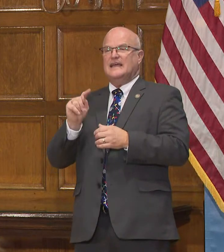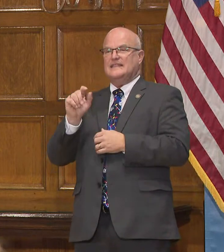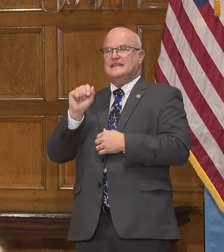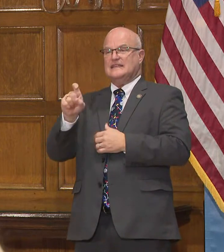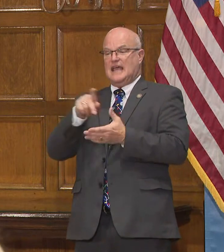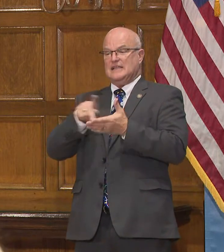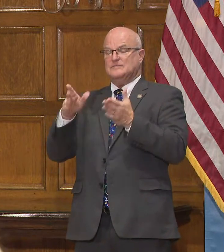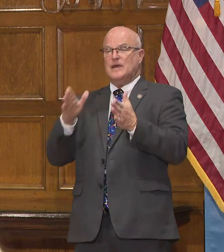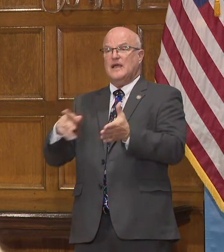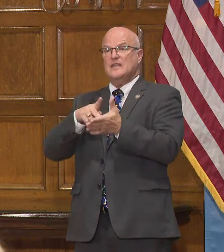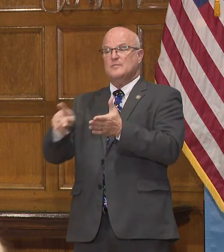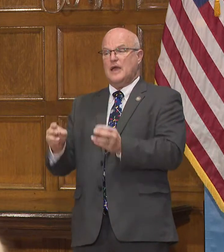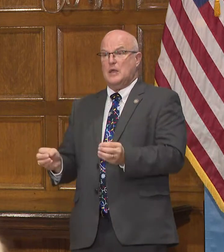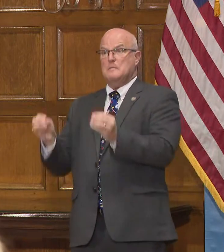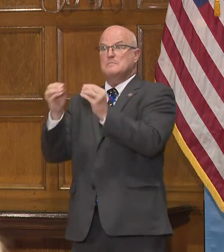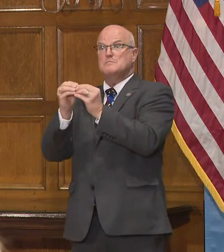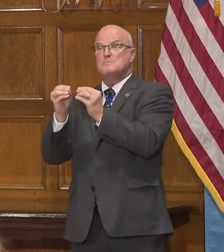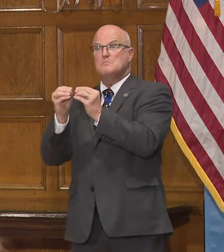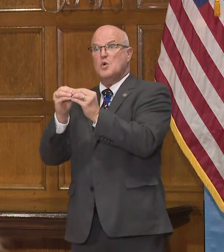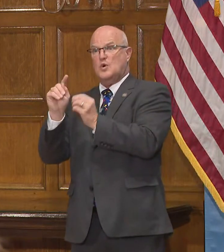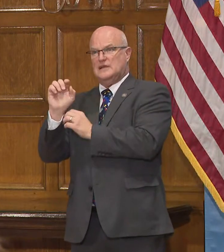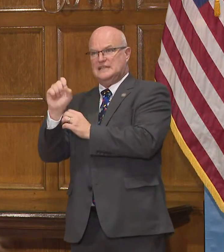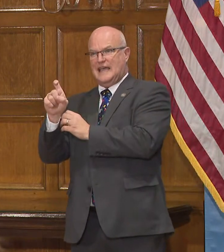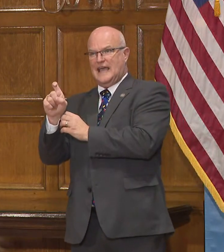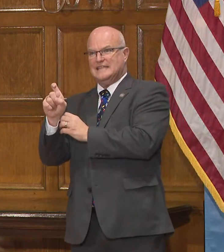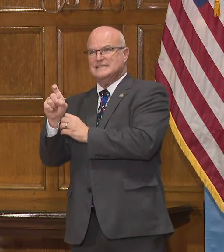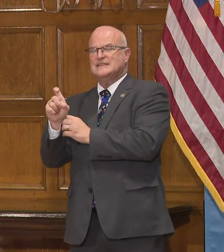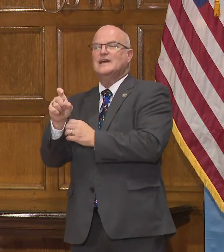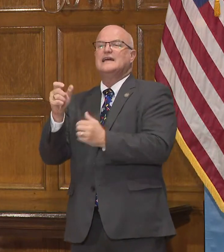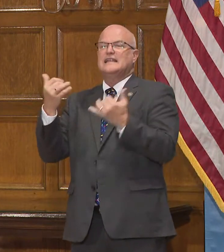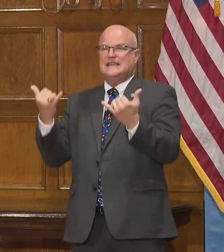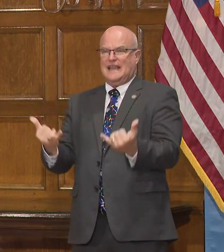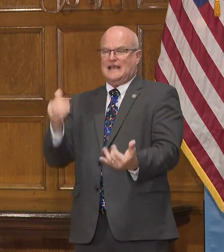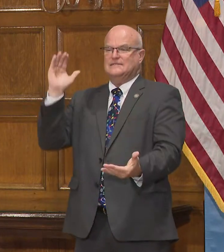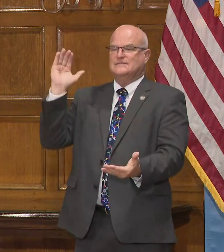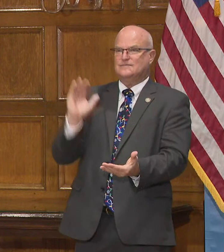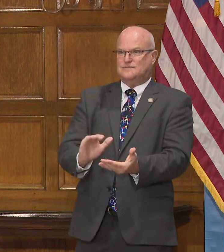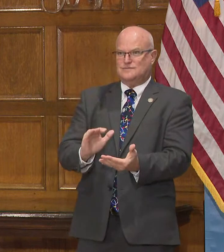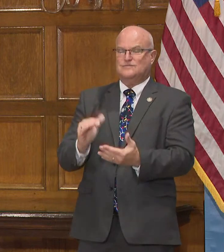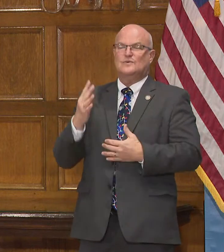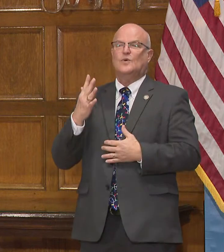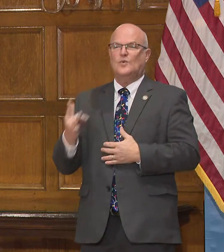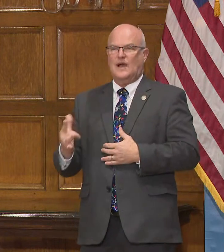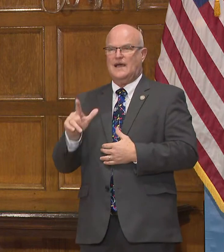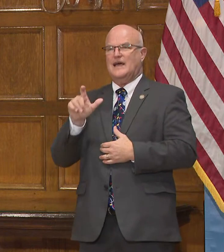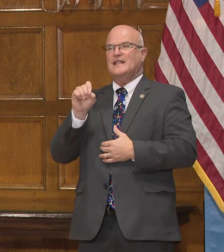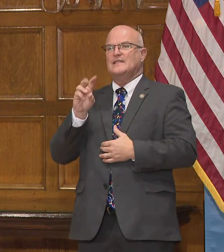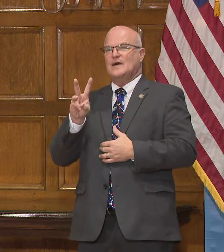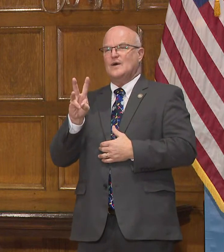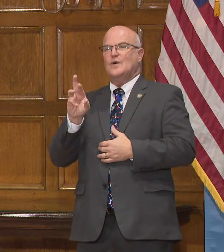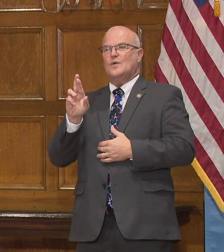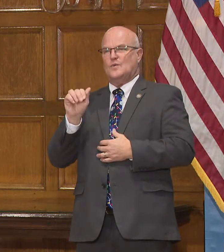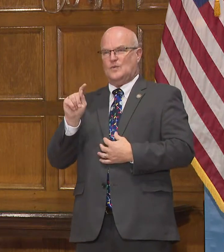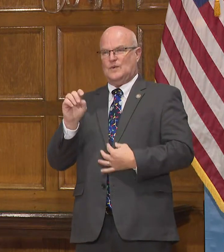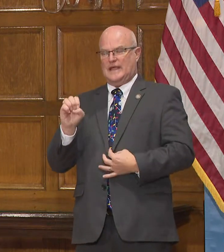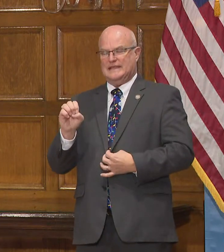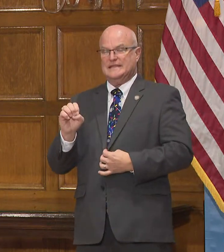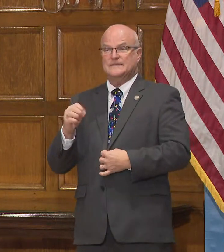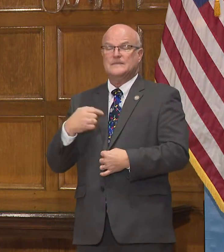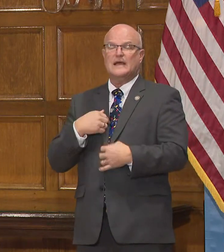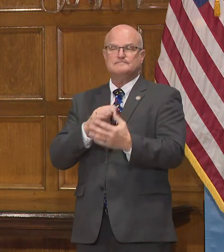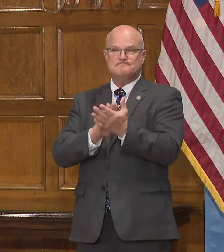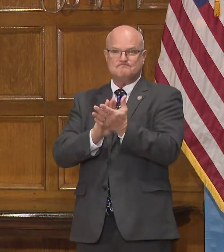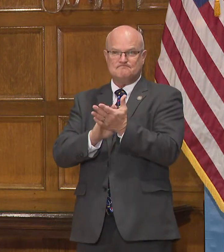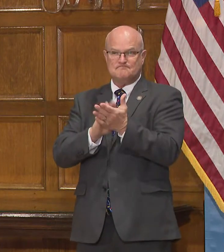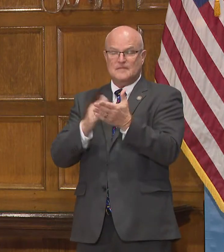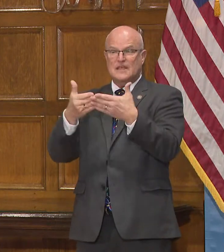taxpayers that pay more taxes will benefit because of the lower rate as well. And I want to